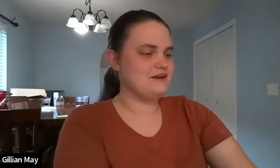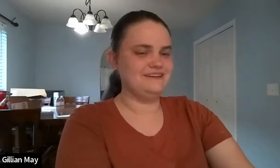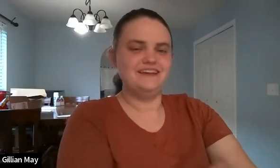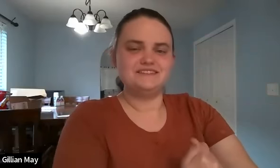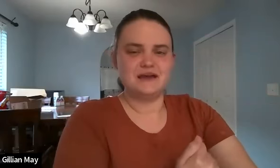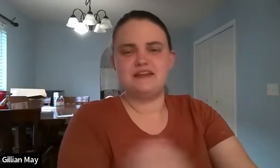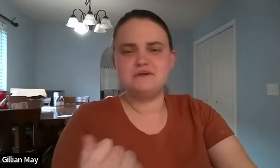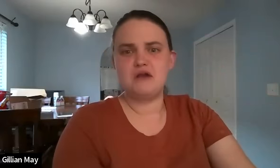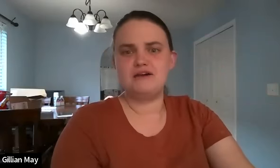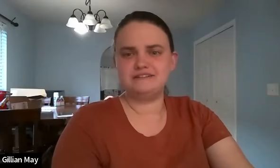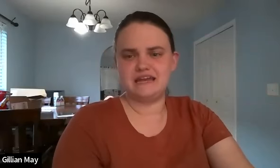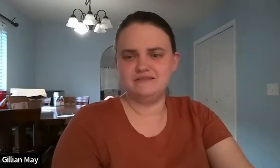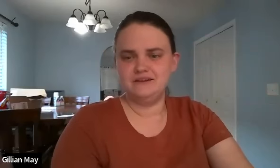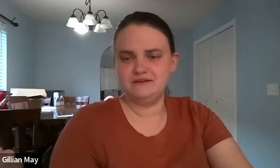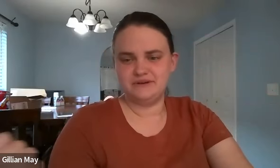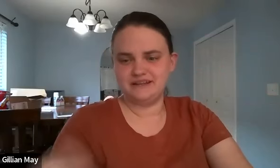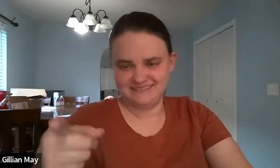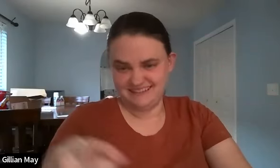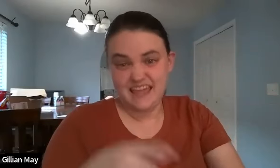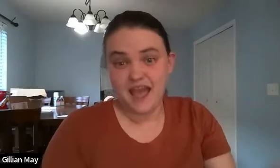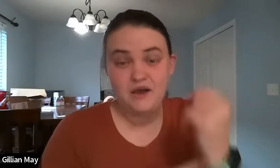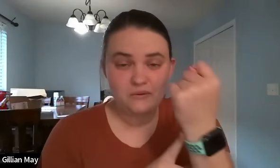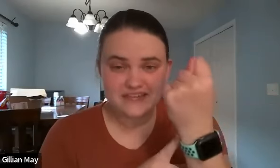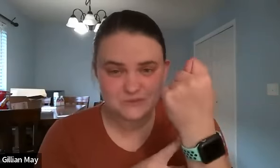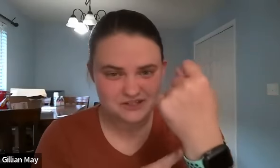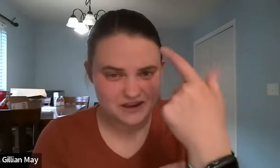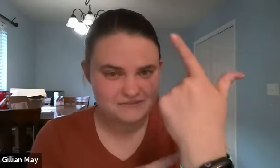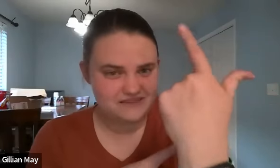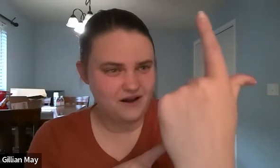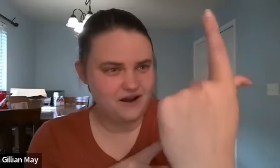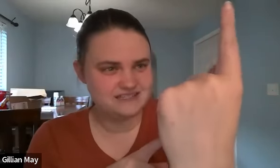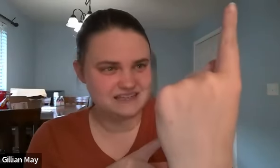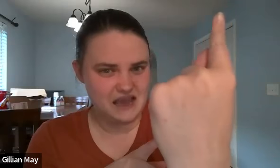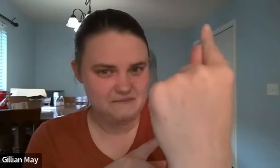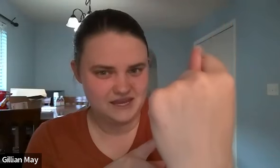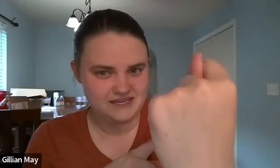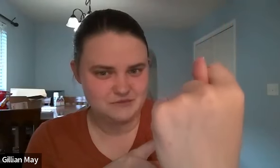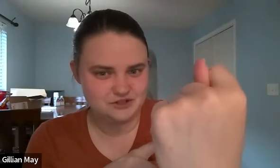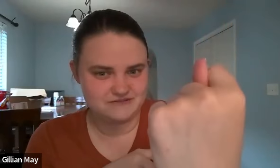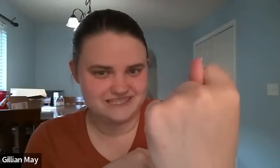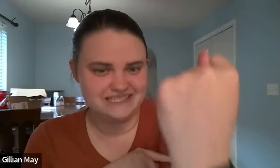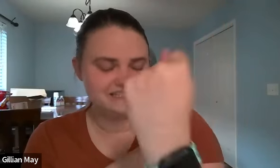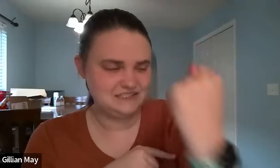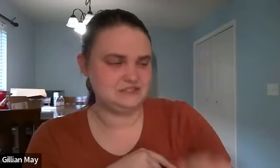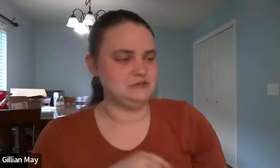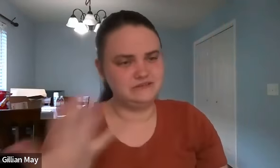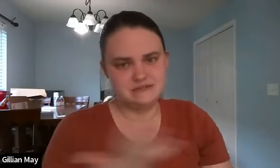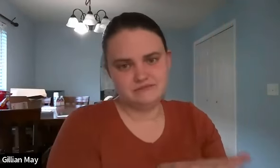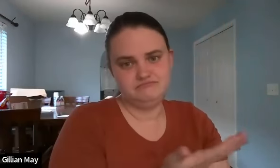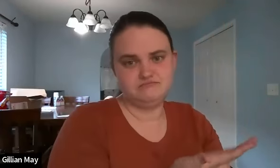already. Yes. I mean, I've been proud all day, but yeah. Well, that's why I try to make that obvious. Like I'm making a motion of a T circle. Because I mean,